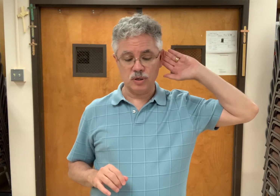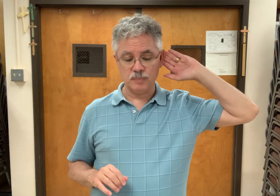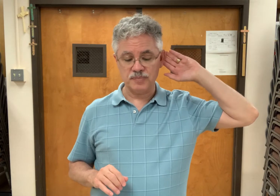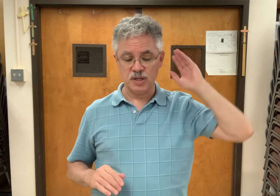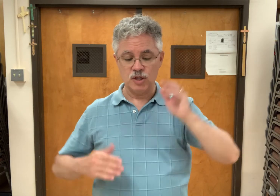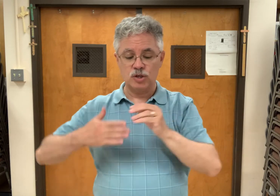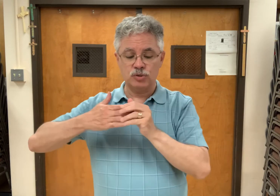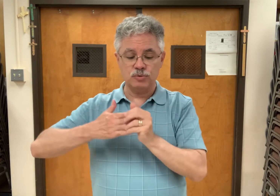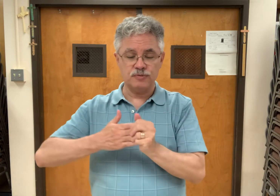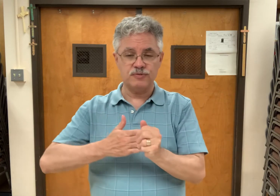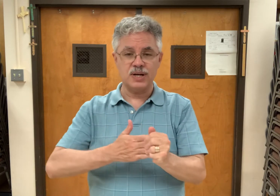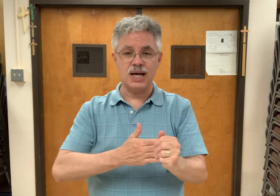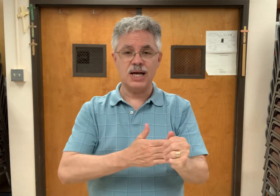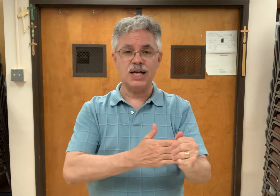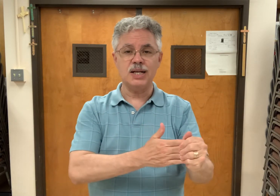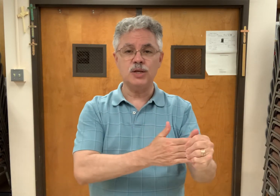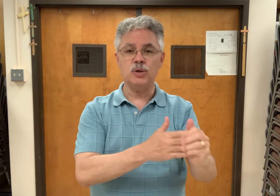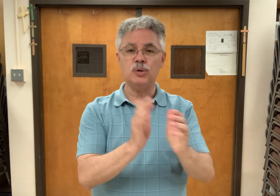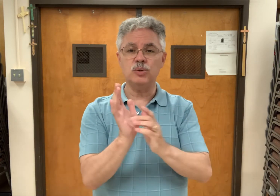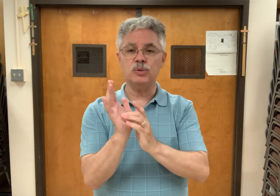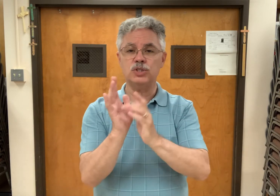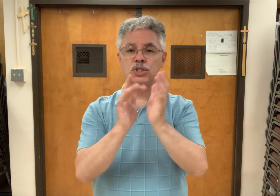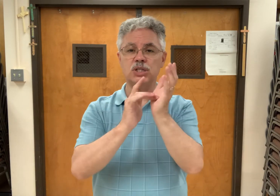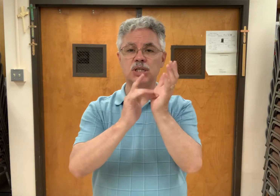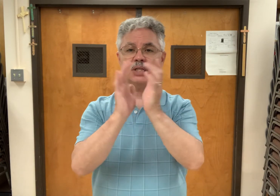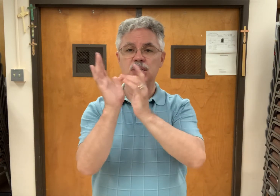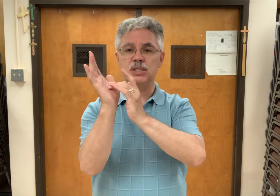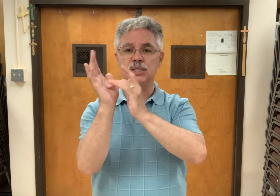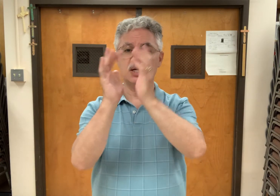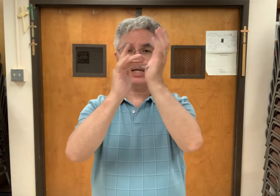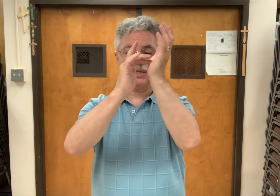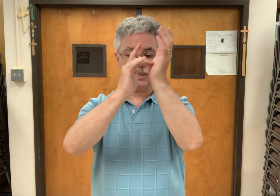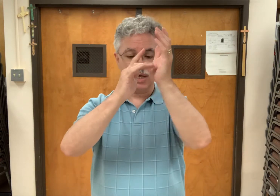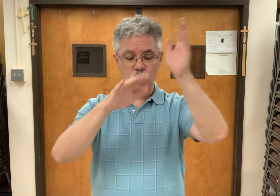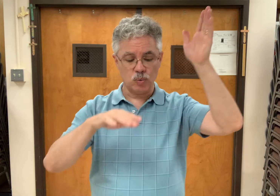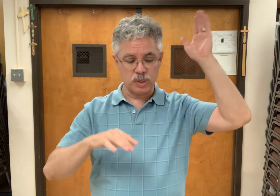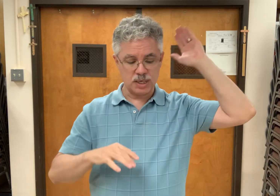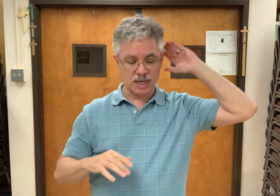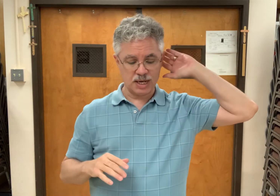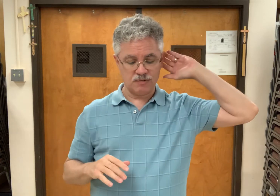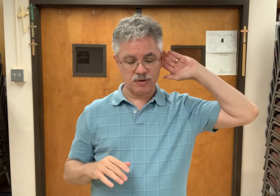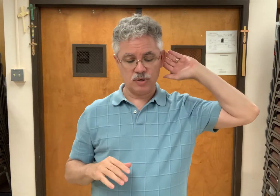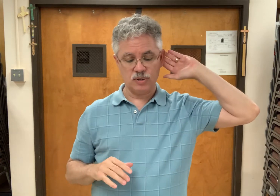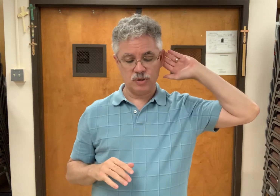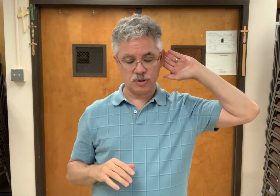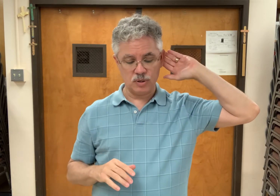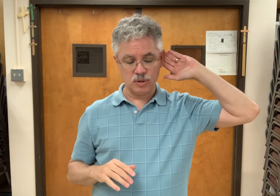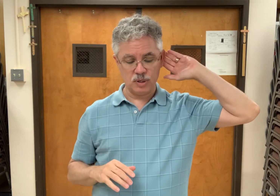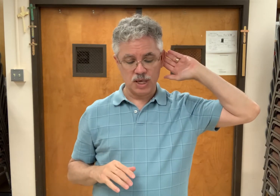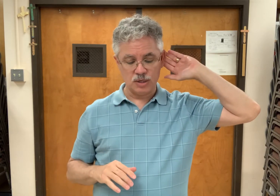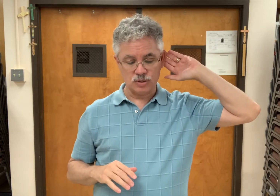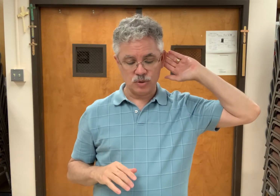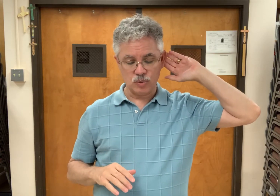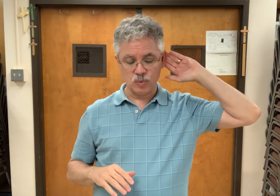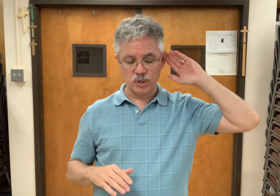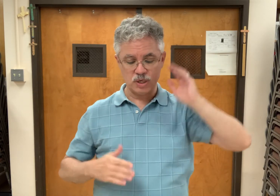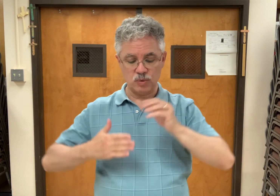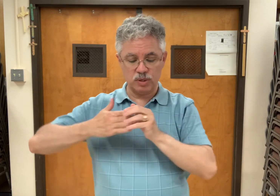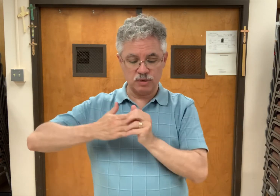to follow Jesus we have heard the call so we will